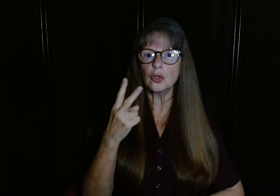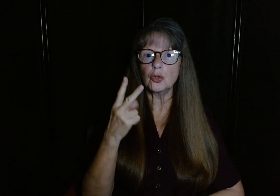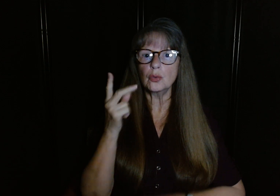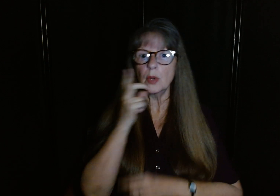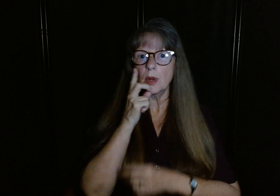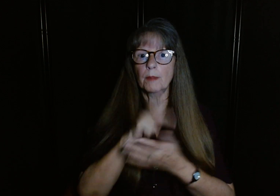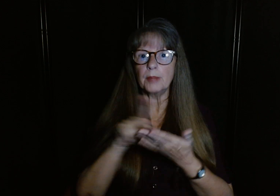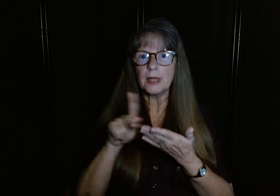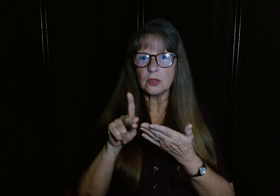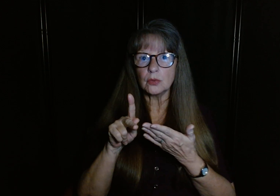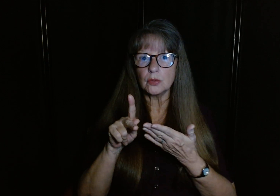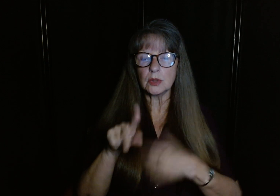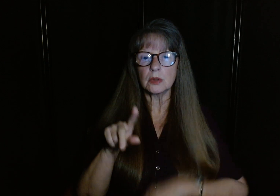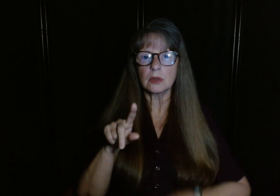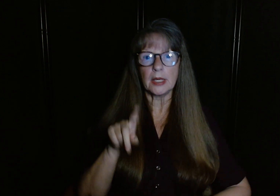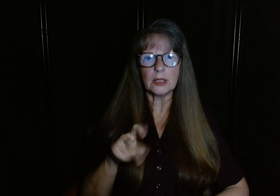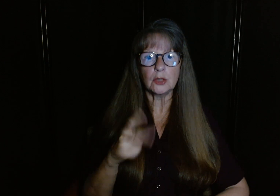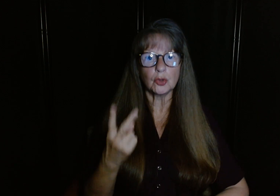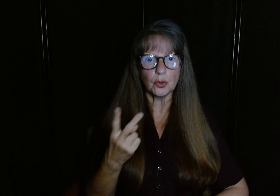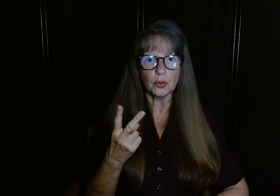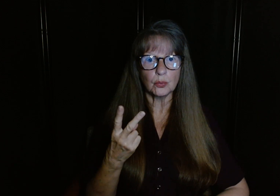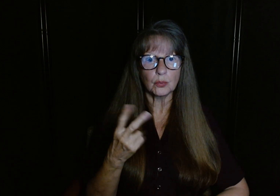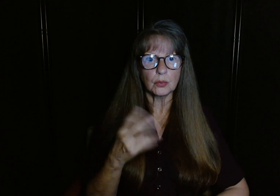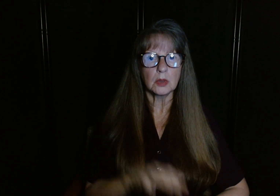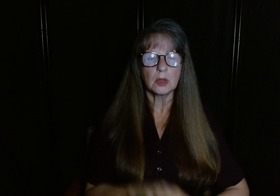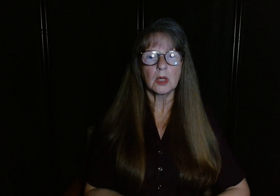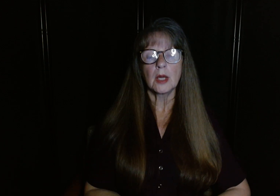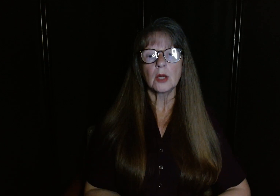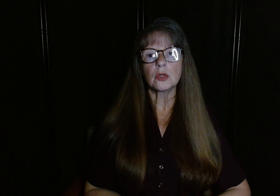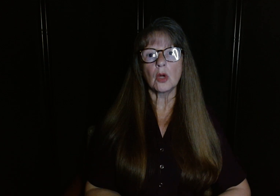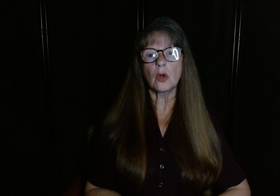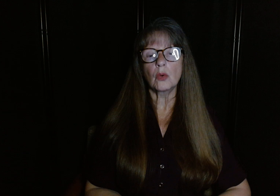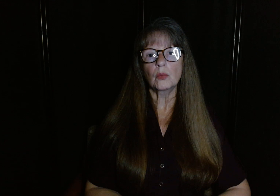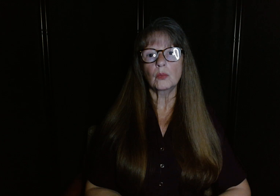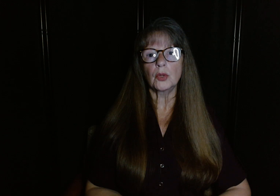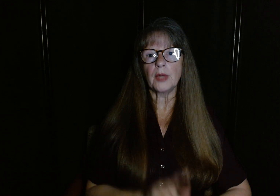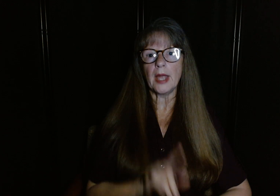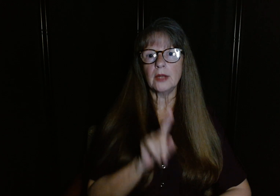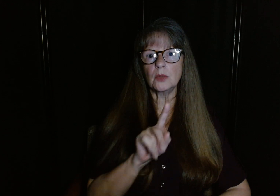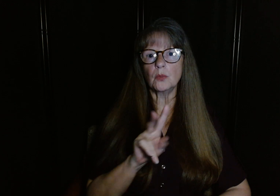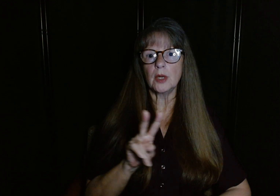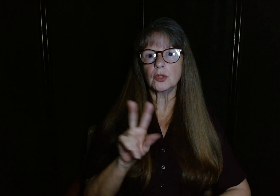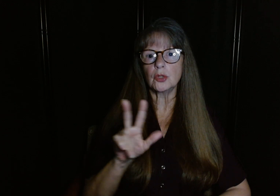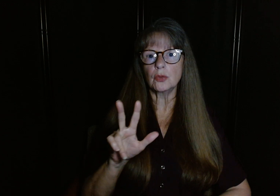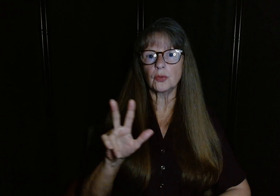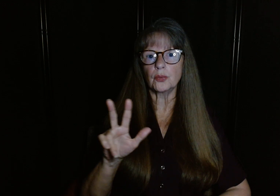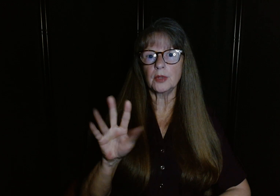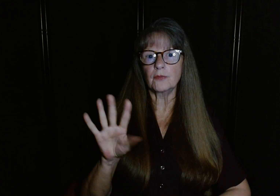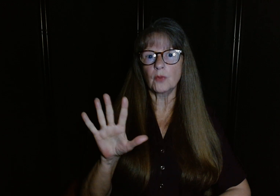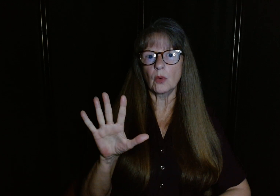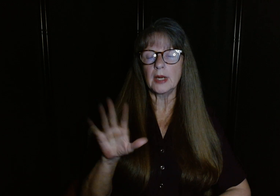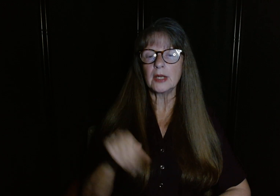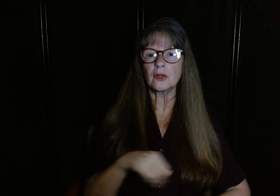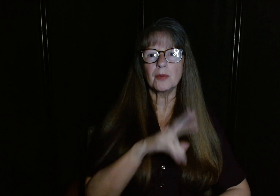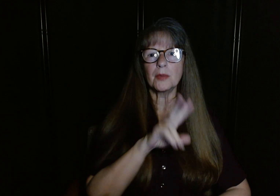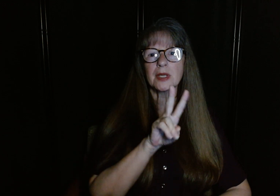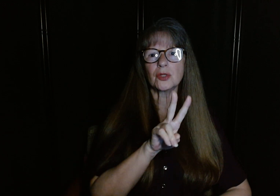two pencils. I need two. So when you're counting one, two, three, four, so if someone does two